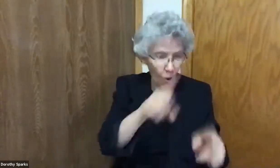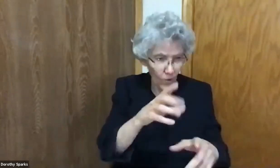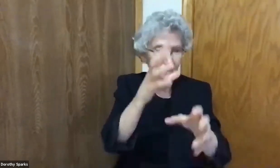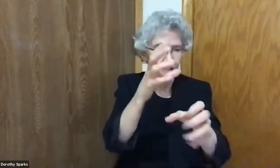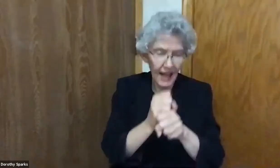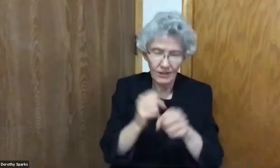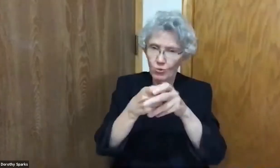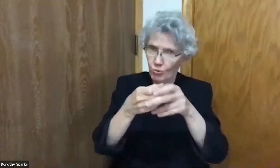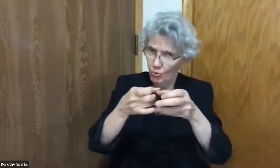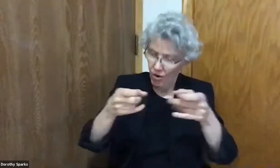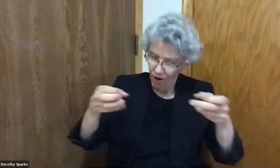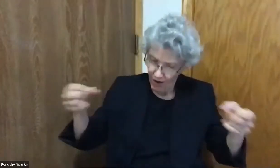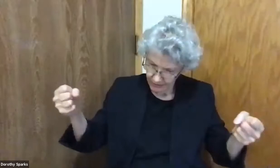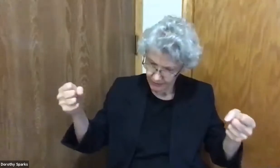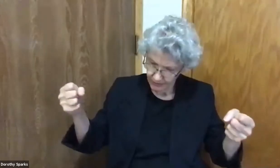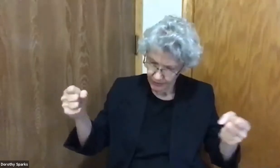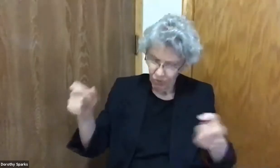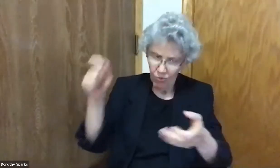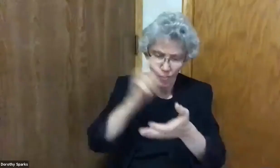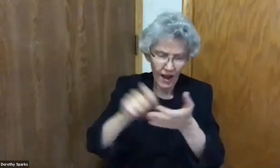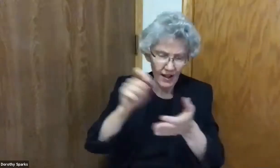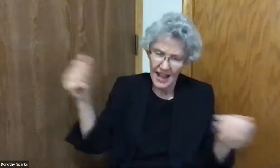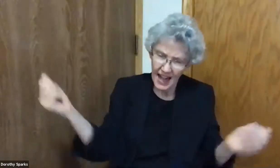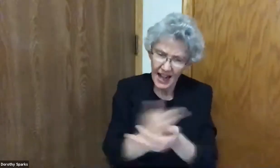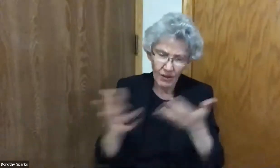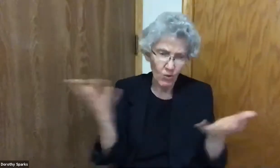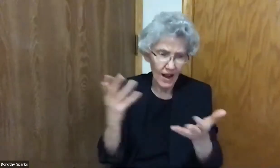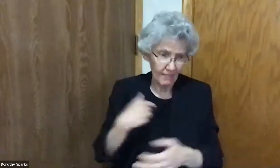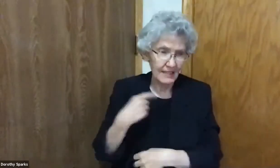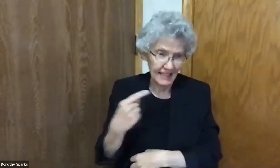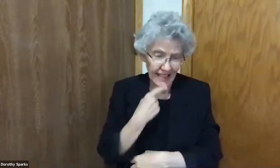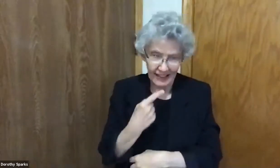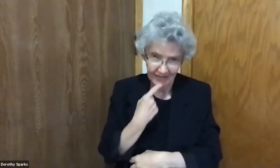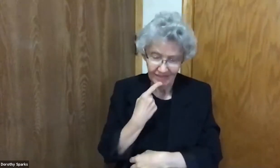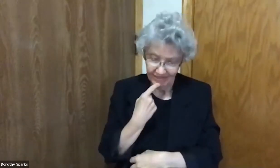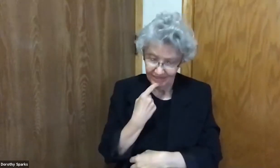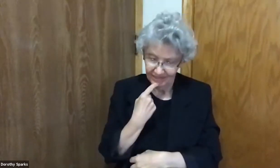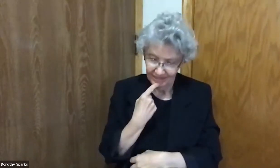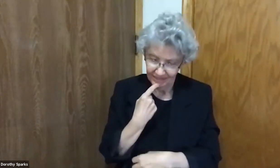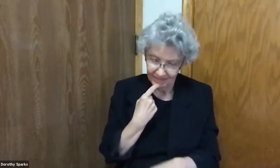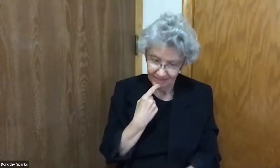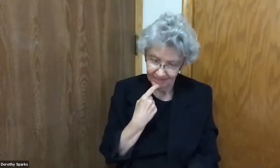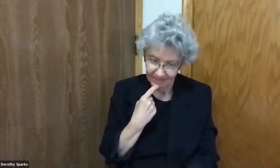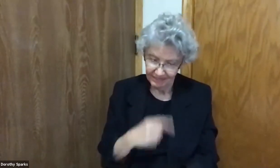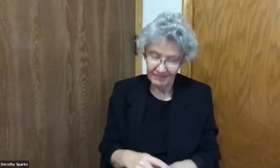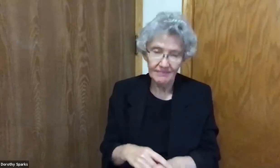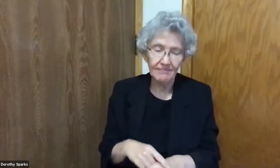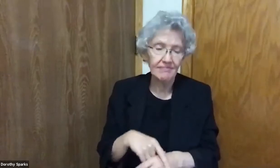Now go and get a scroll and write down everything I have told you.